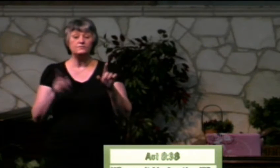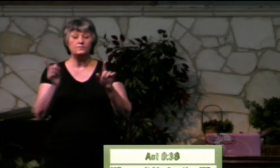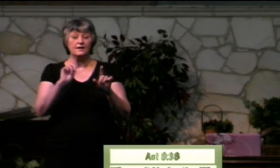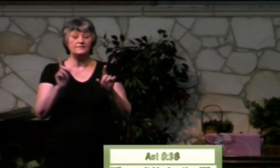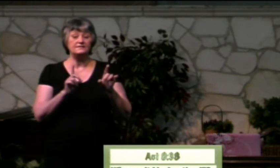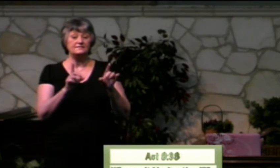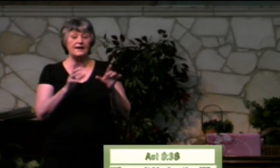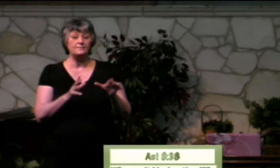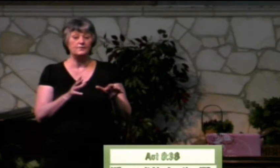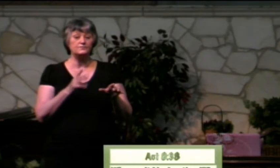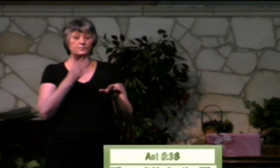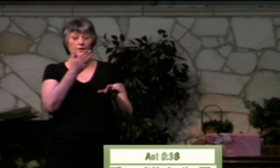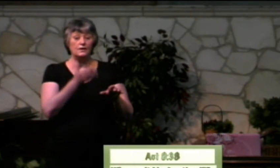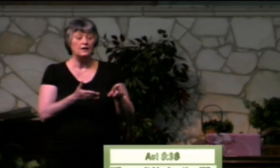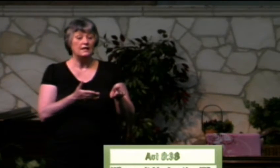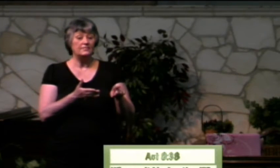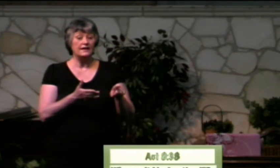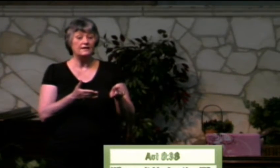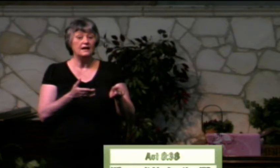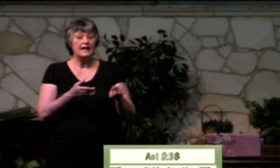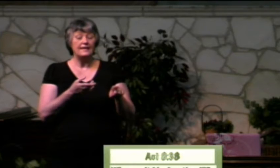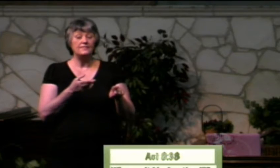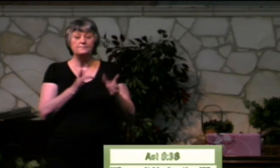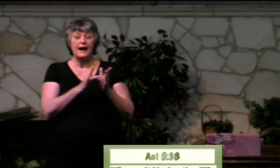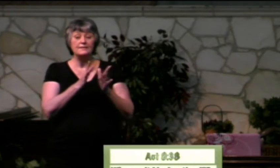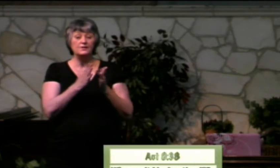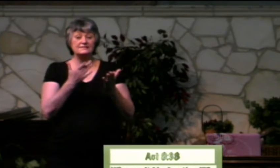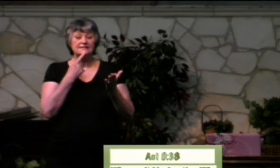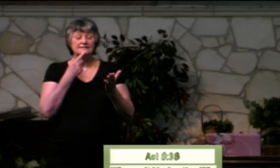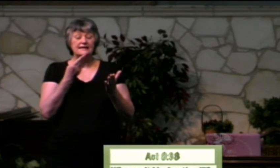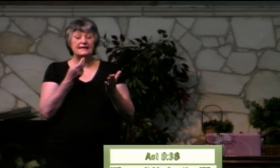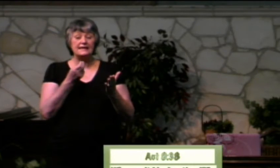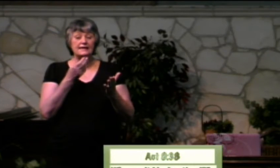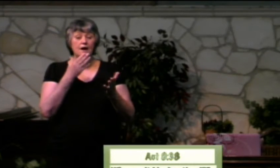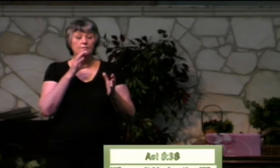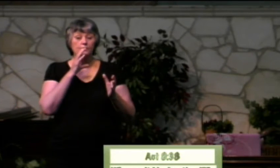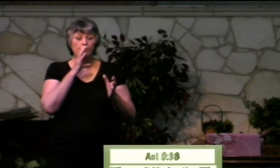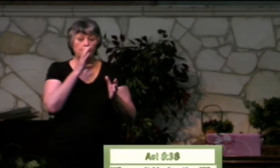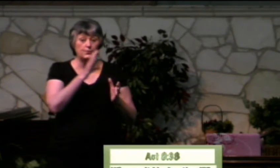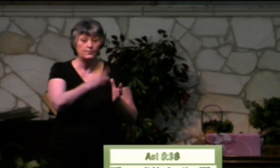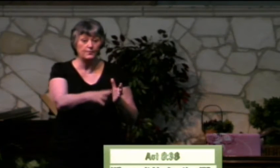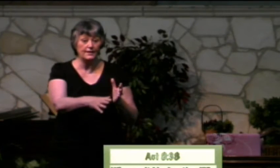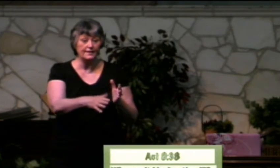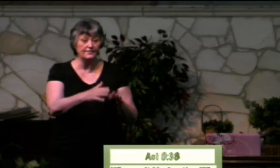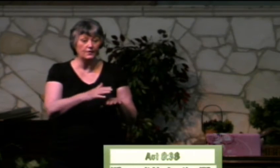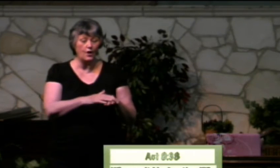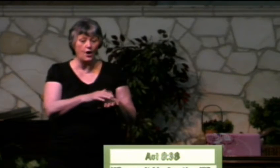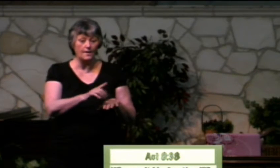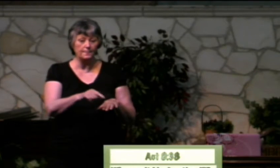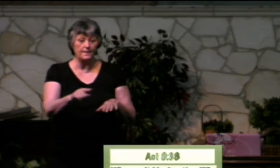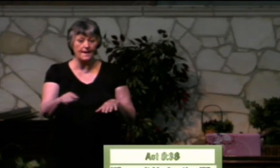where the disciples were there, and the Bible says he breathed on them,